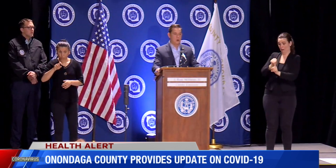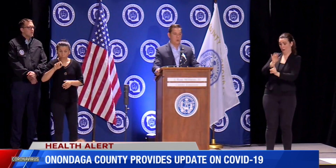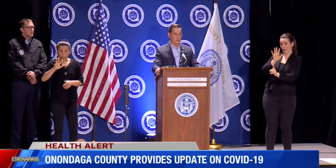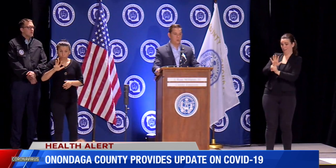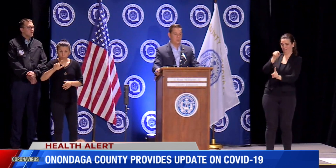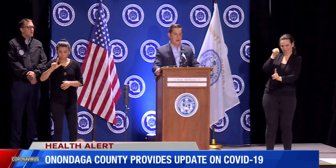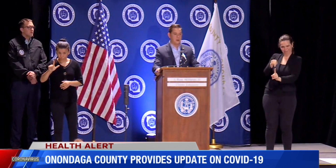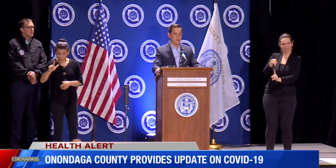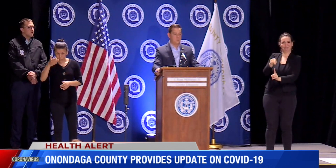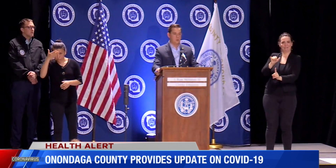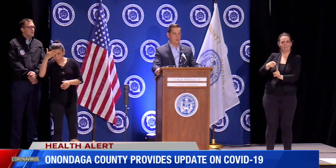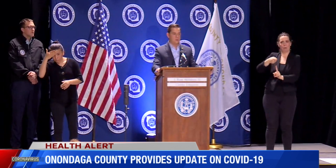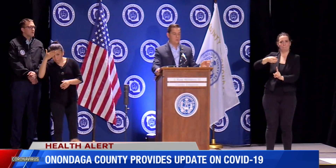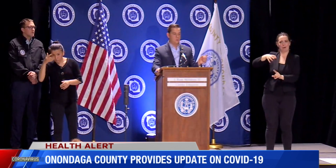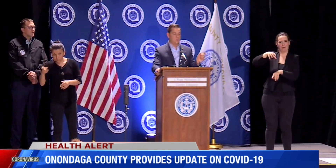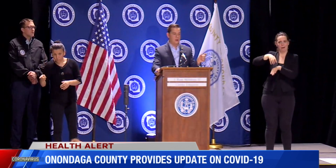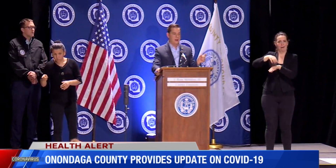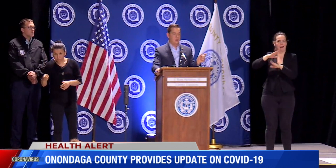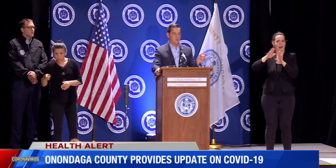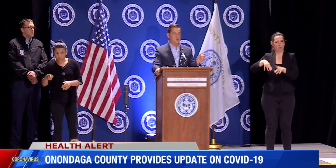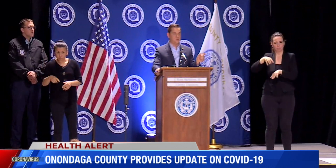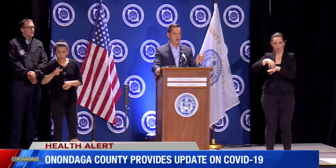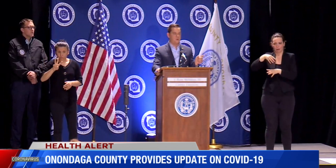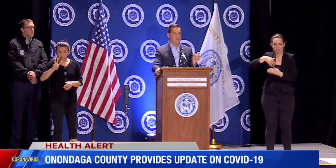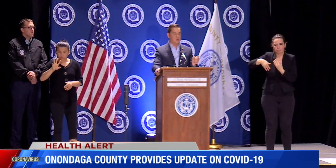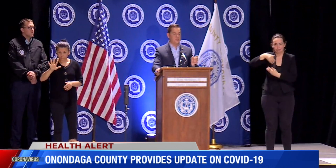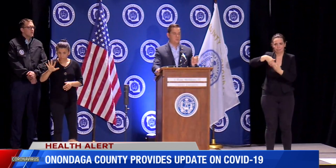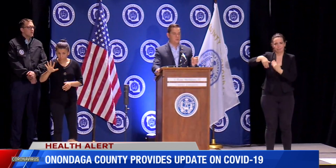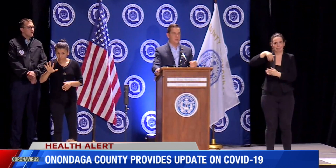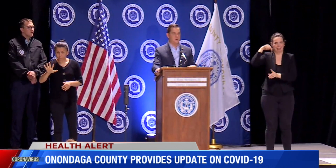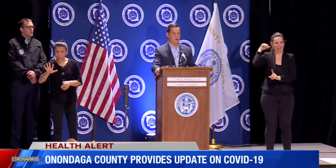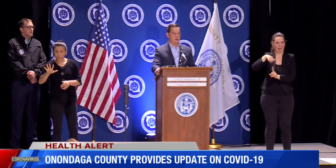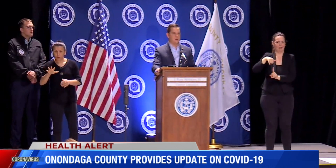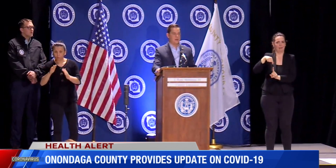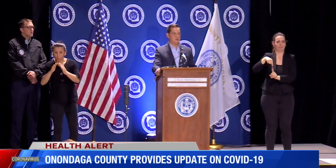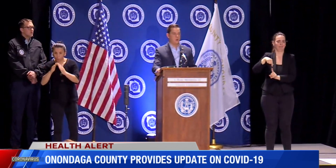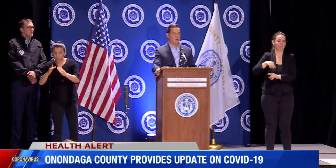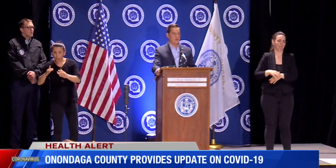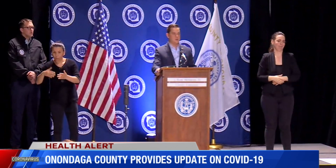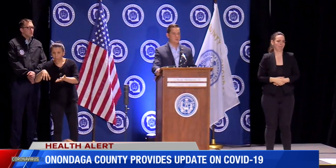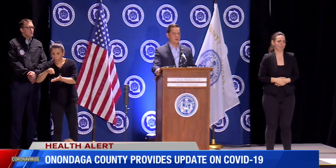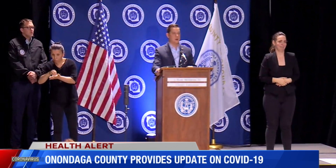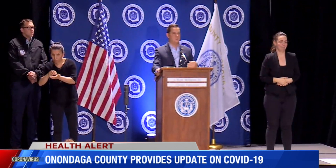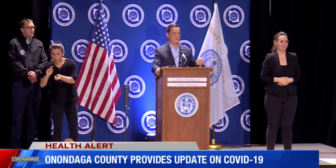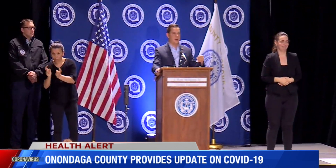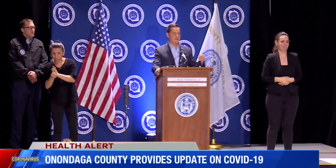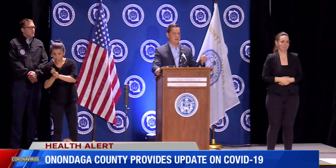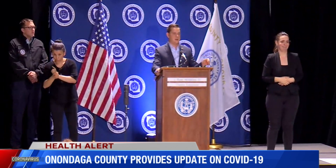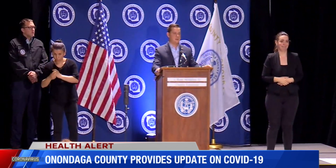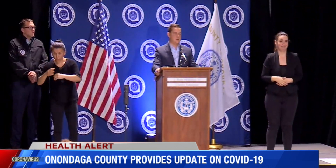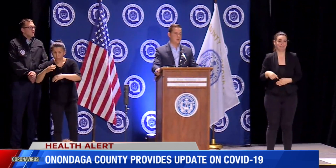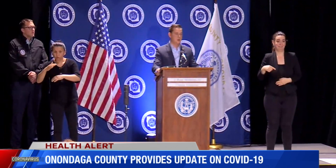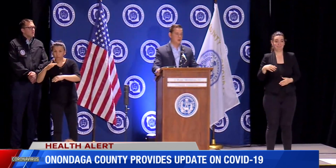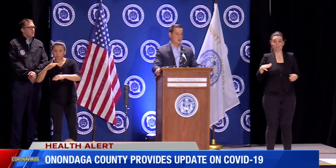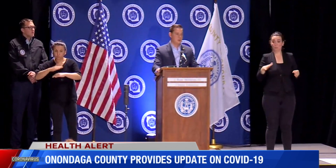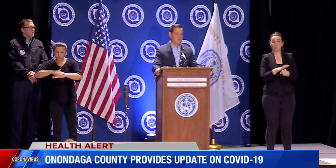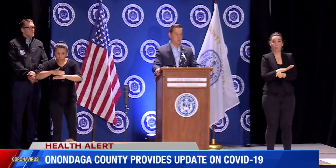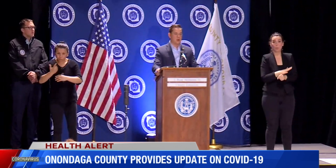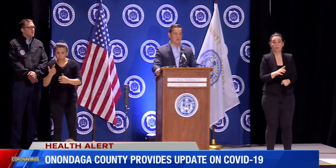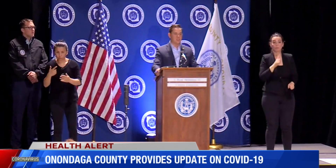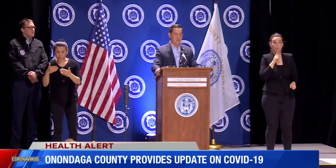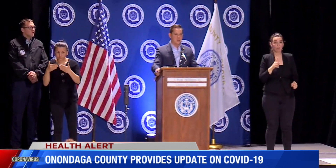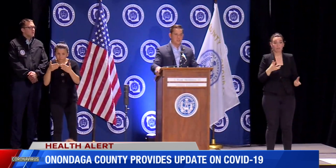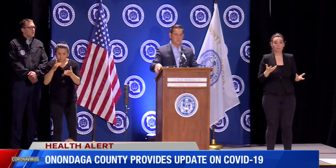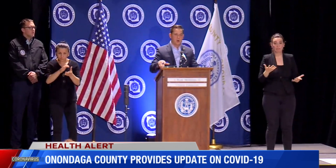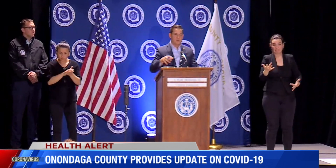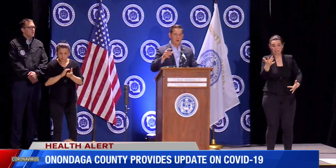We know that really right now between 12 and 13% of our total cases are going to come from contacts. That's